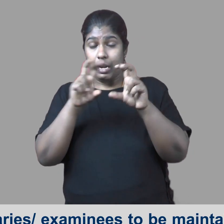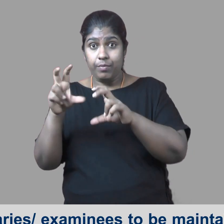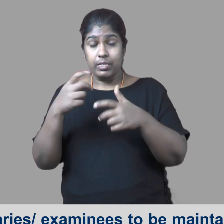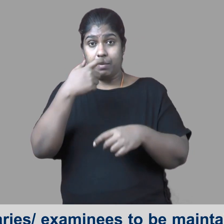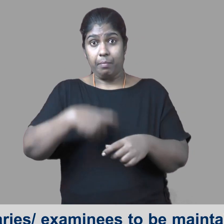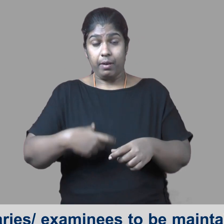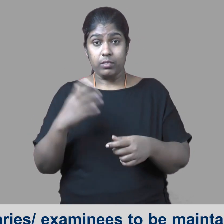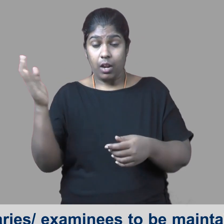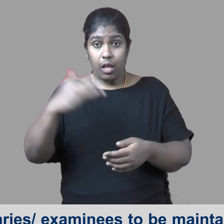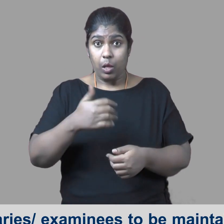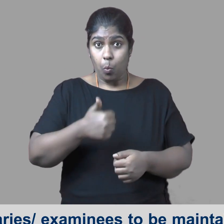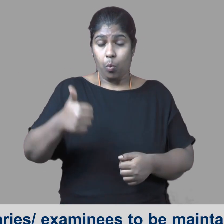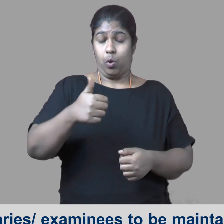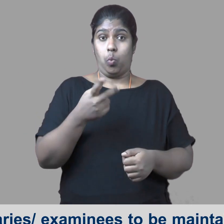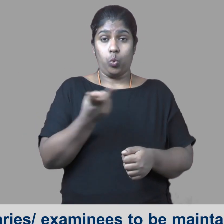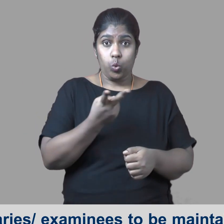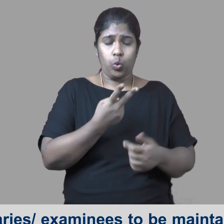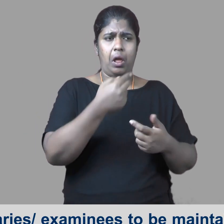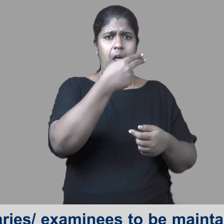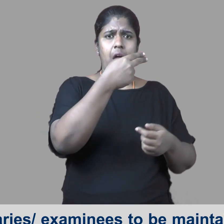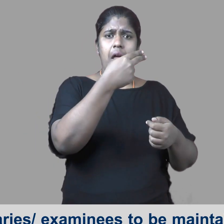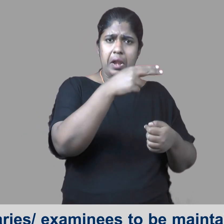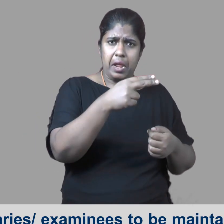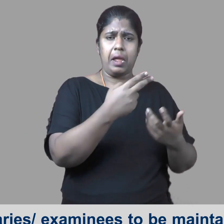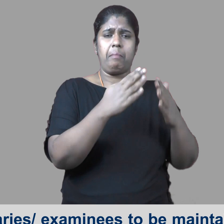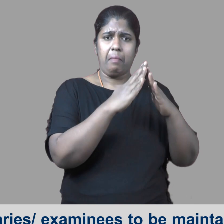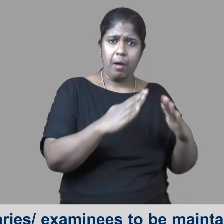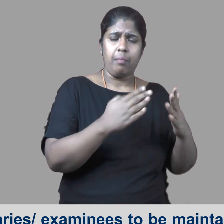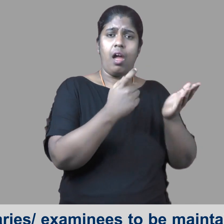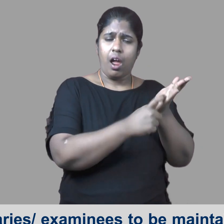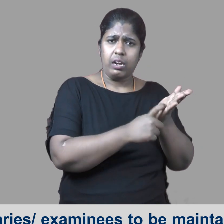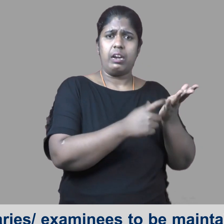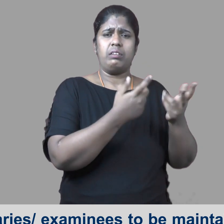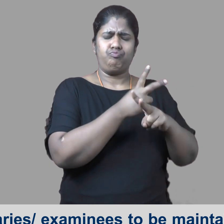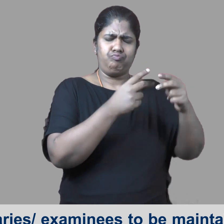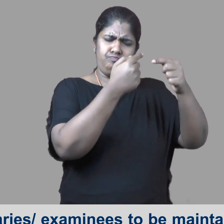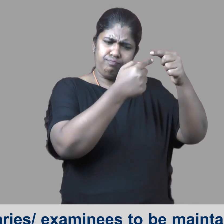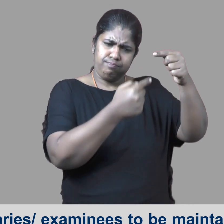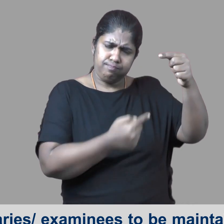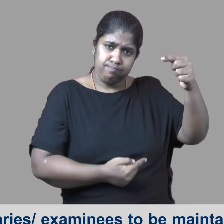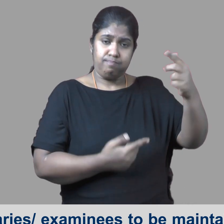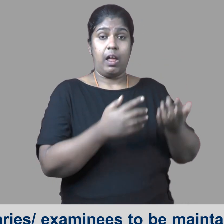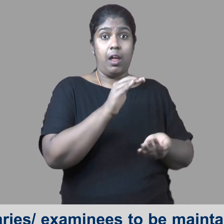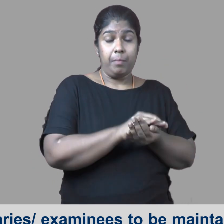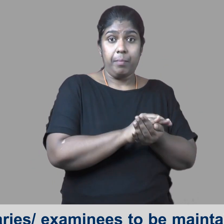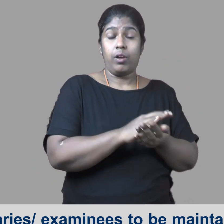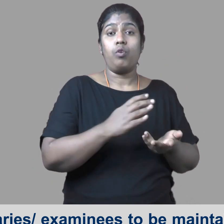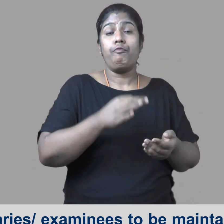Record of all exam functionaries or examinees to be maintained for